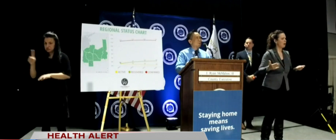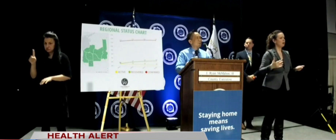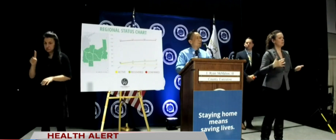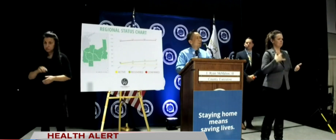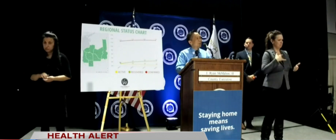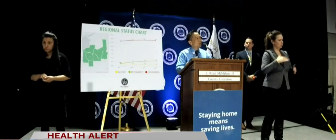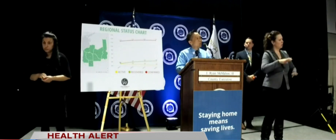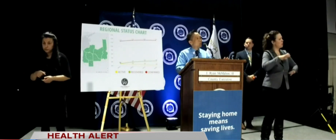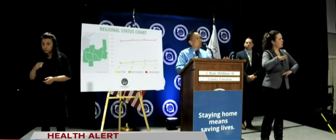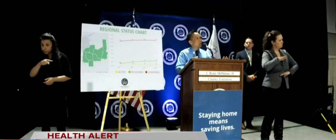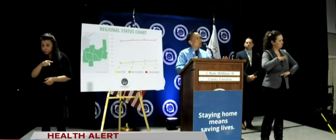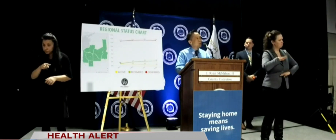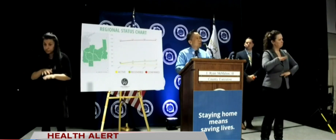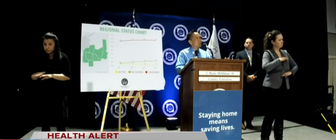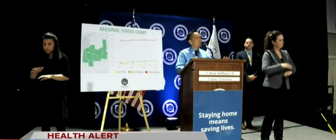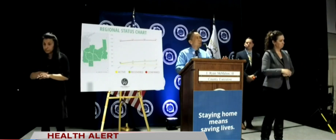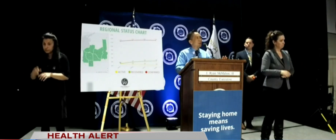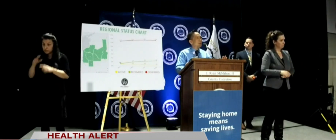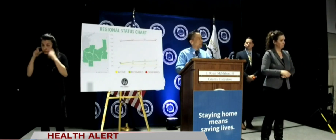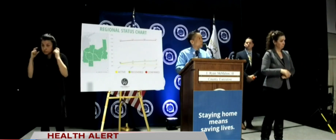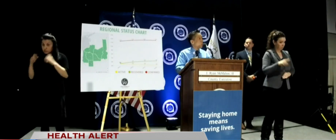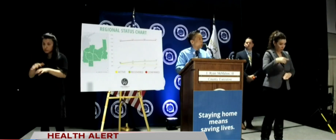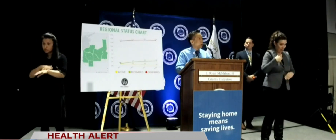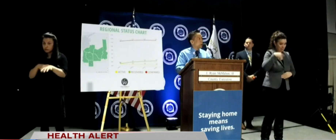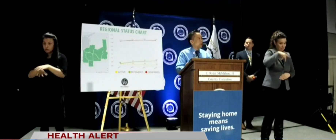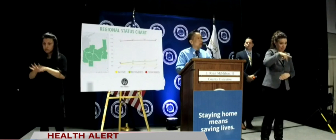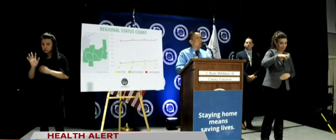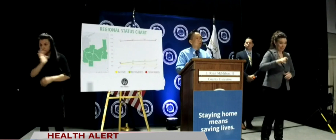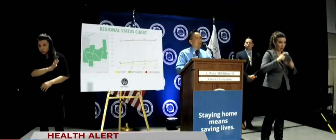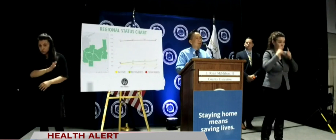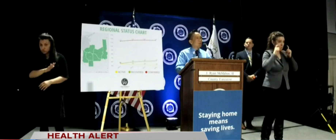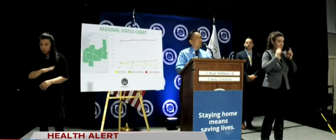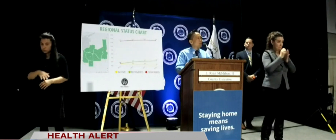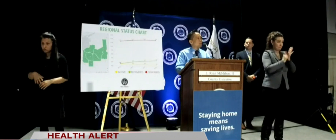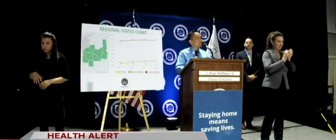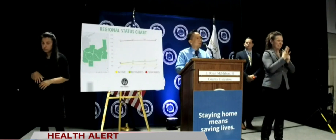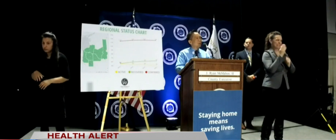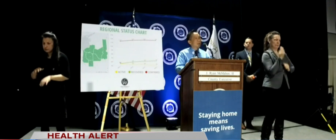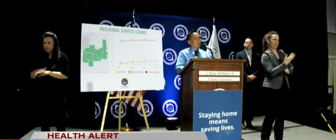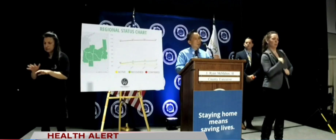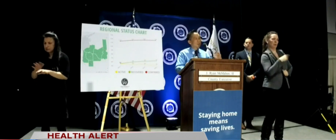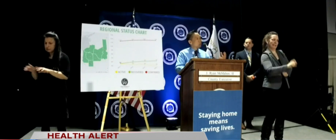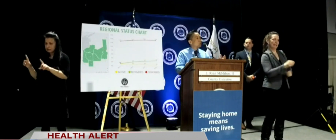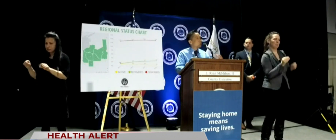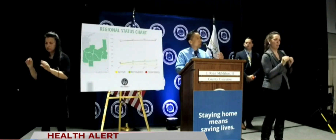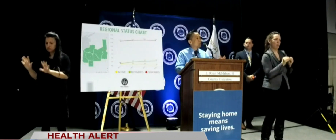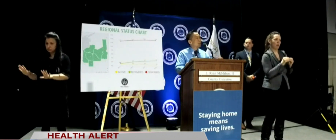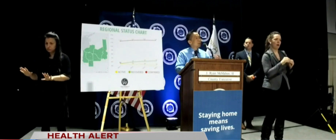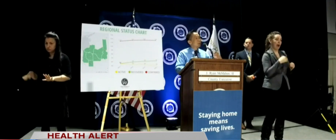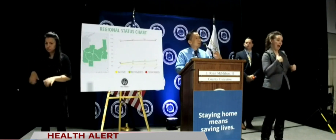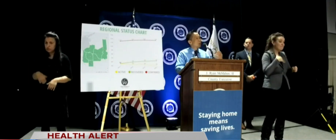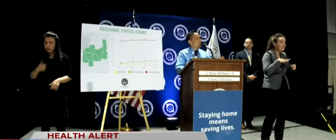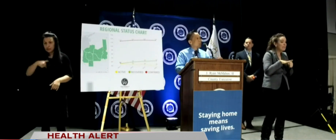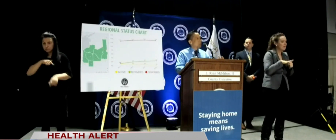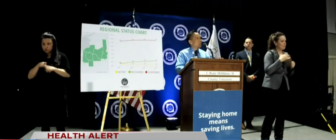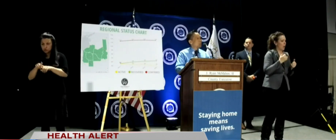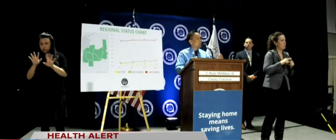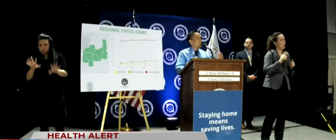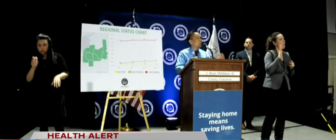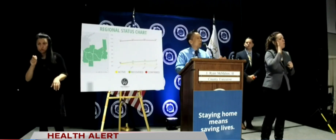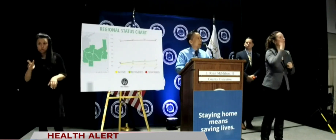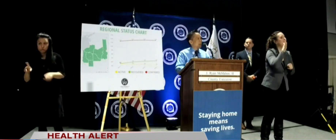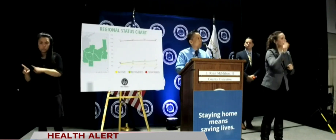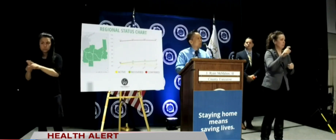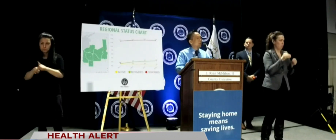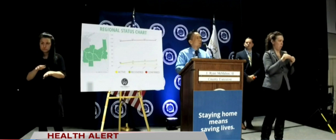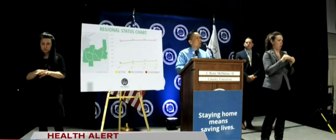the PPE? PPE, we are still needing more. We have enough, to treat the volume of patients that we